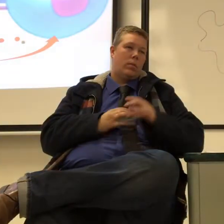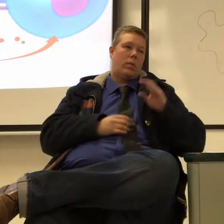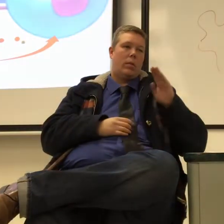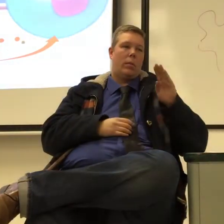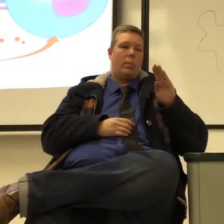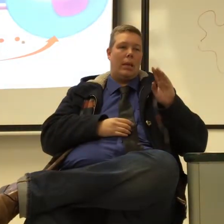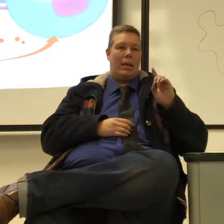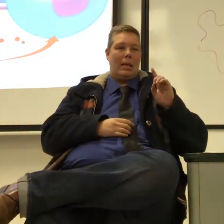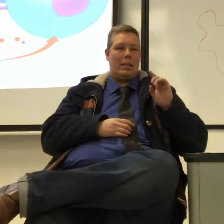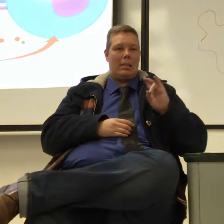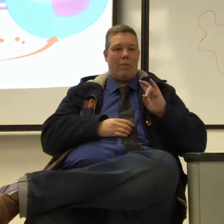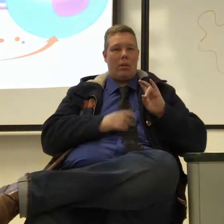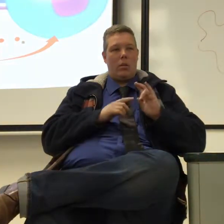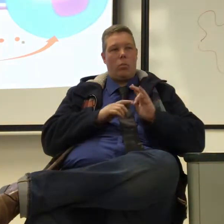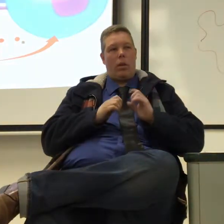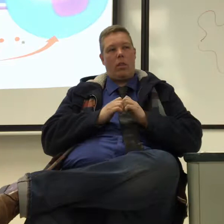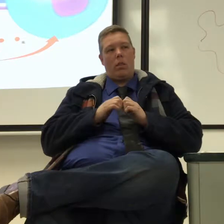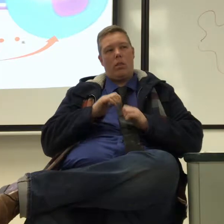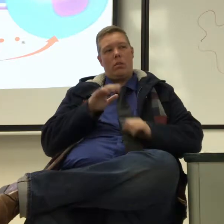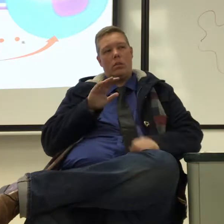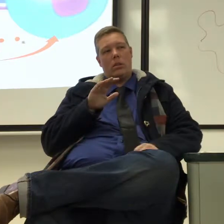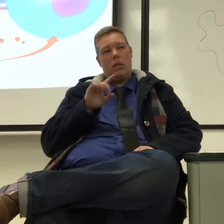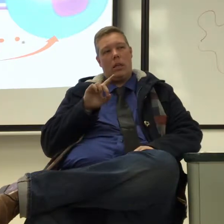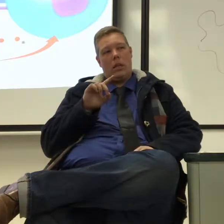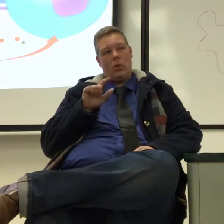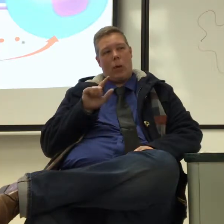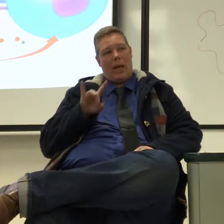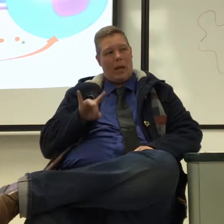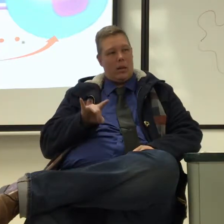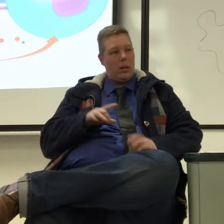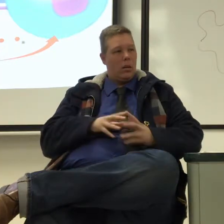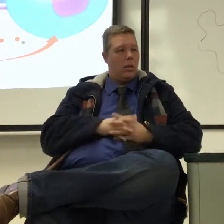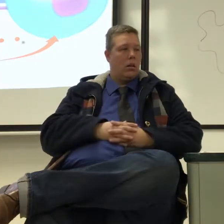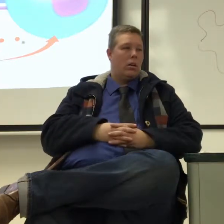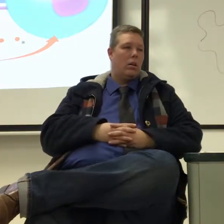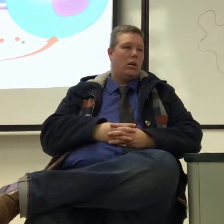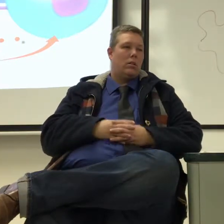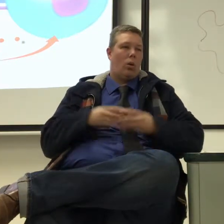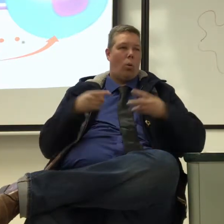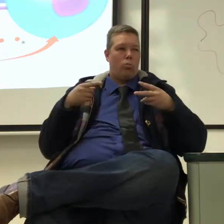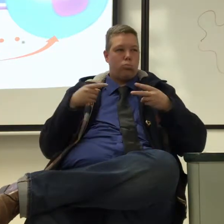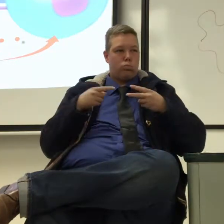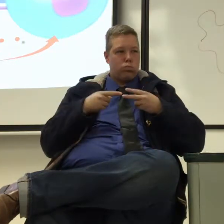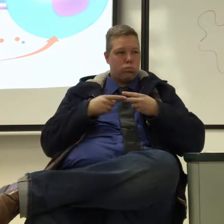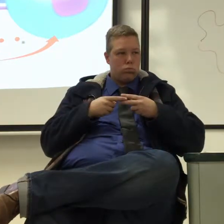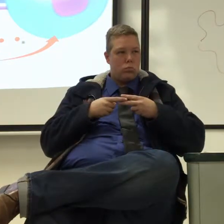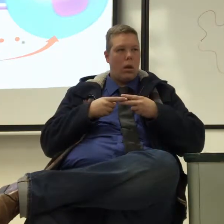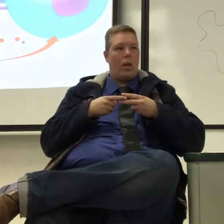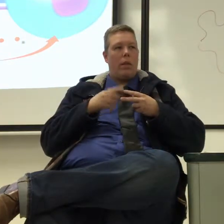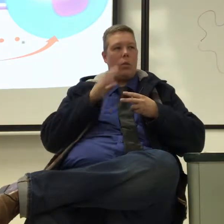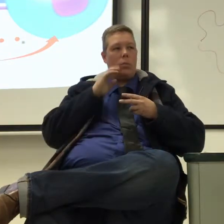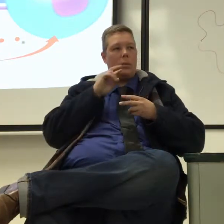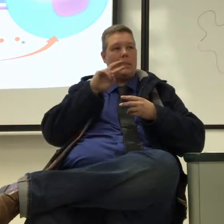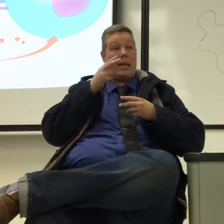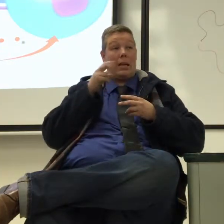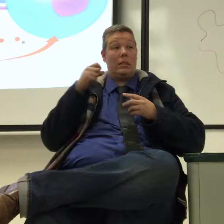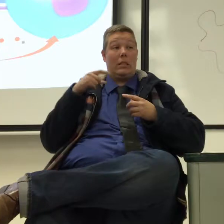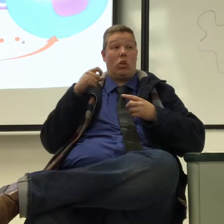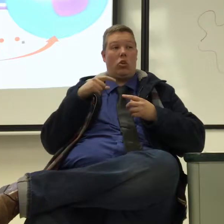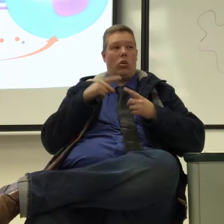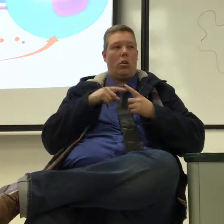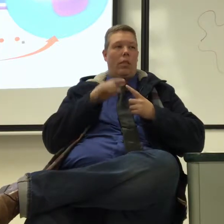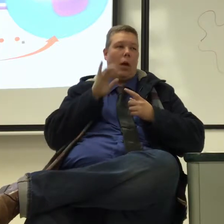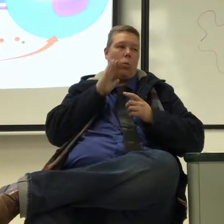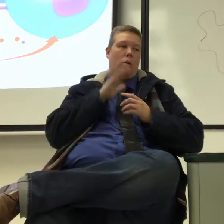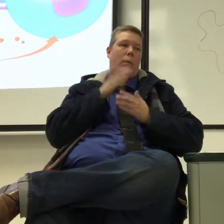Co-stimulation. Well, that gets a second signal, And that completes the activation along with